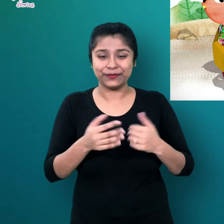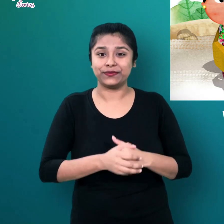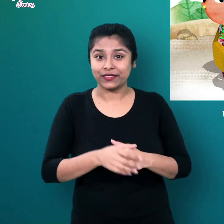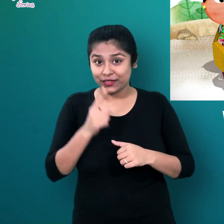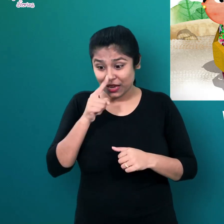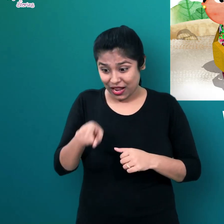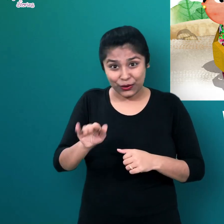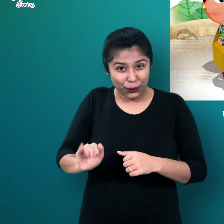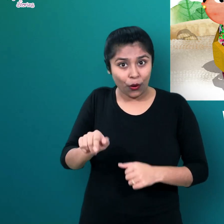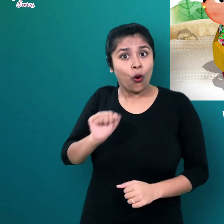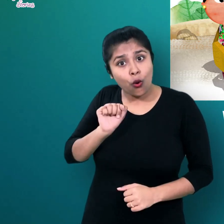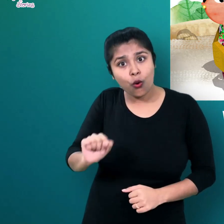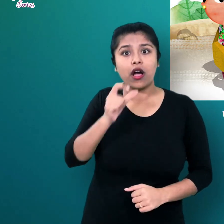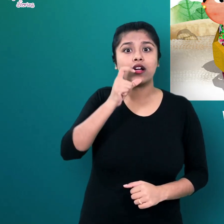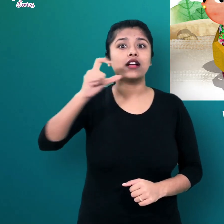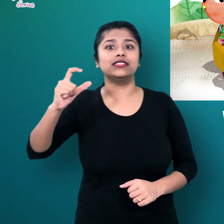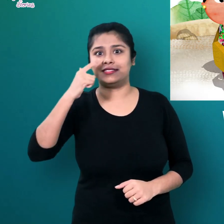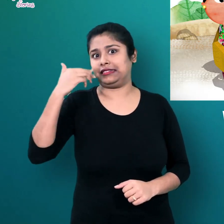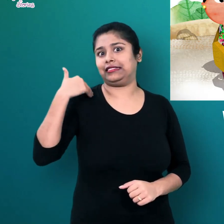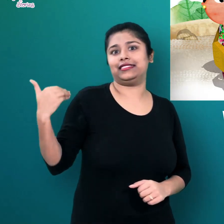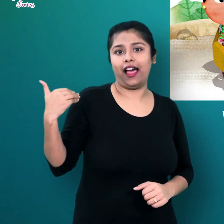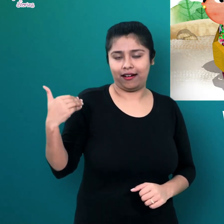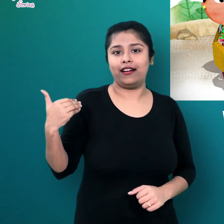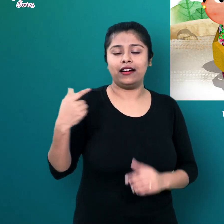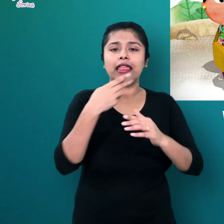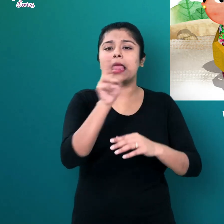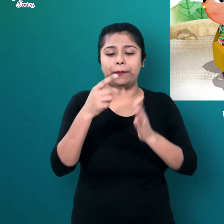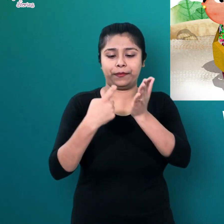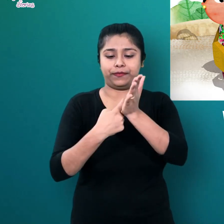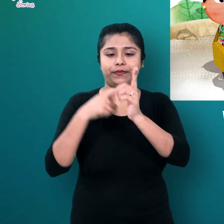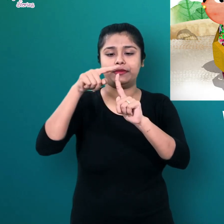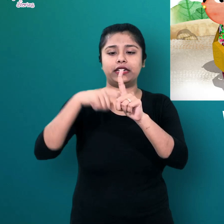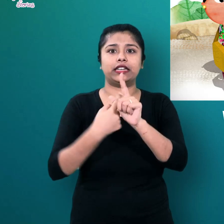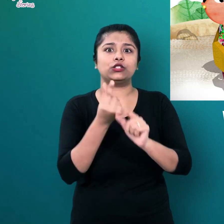When her cousin Riju came to visit that evening, she told her too.